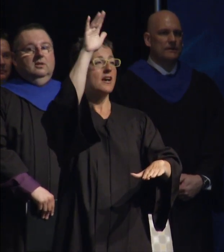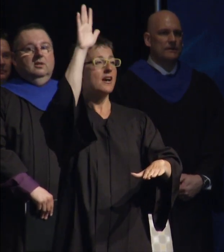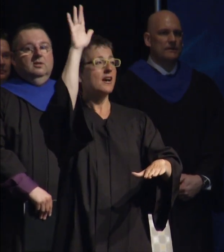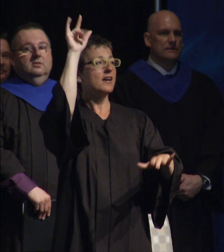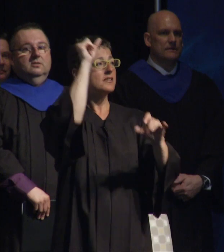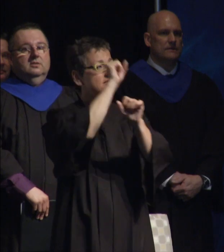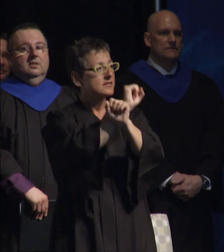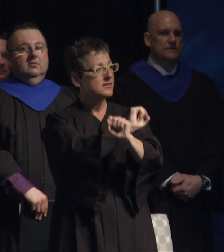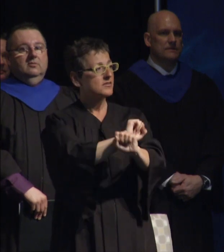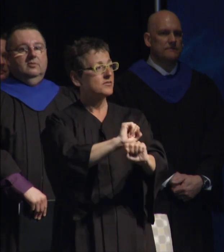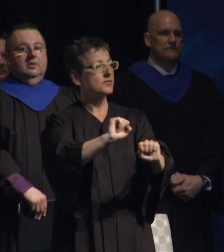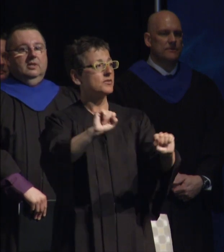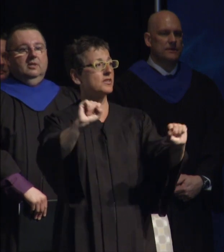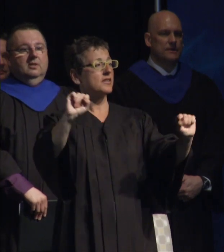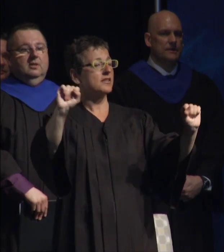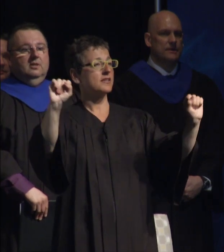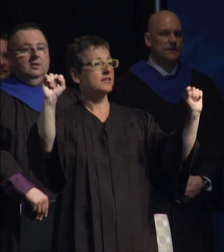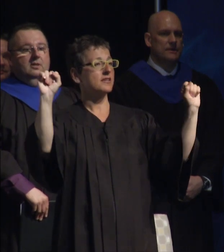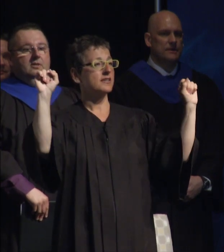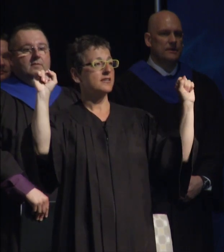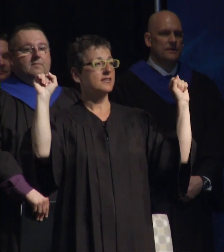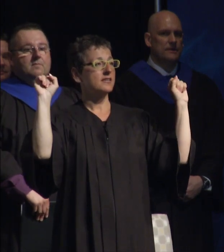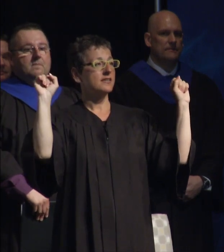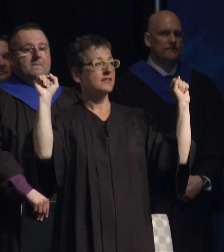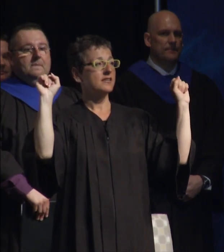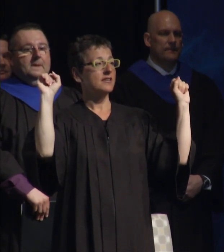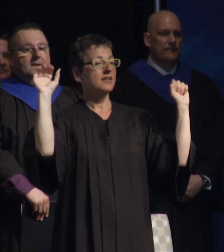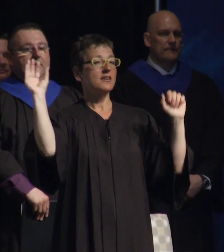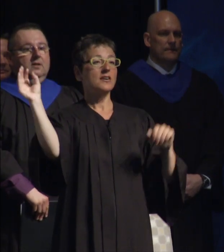glorious and free.